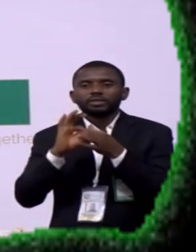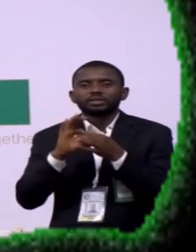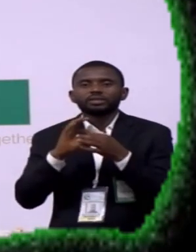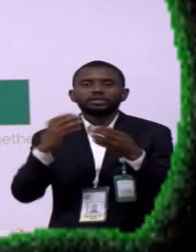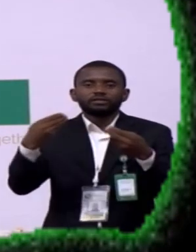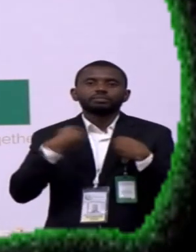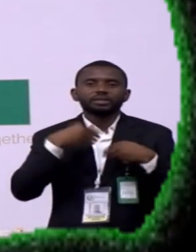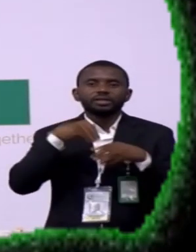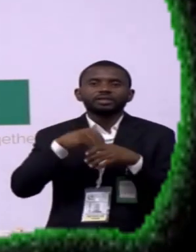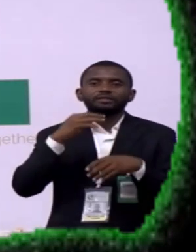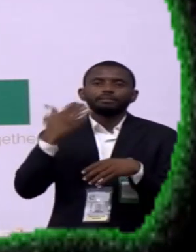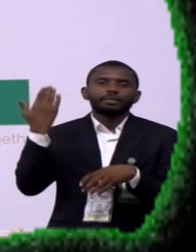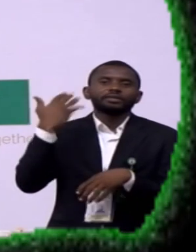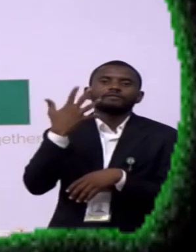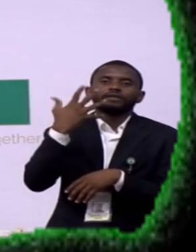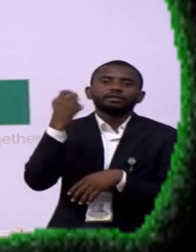5.5 years,